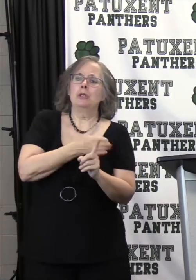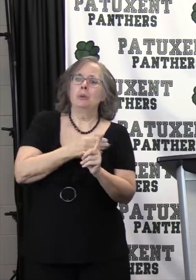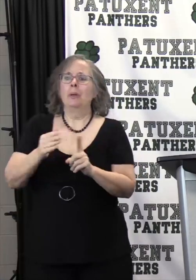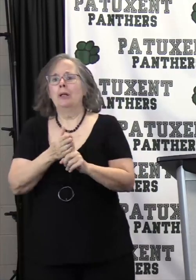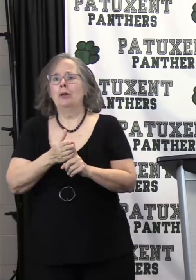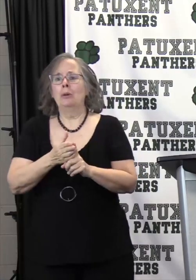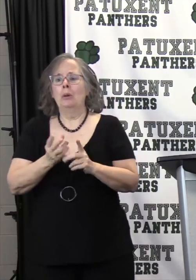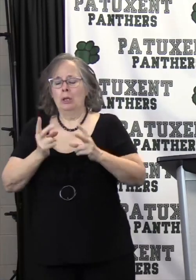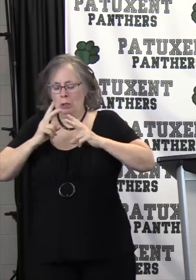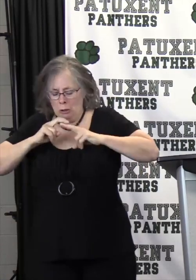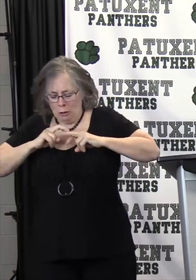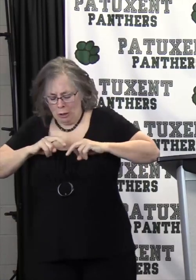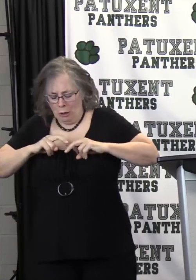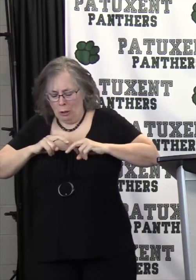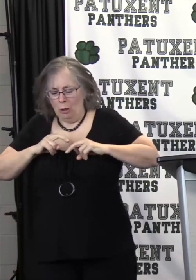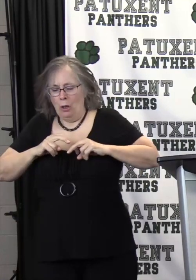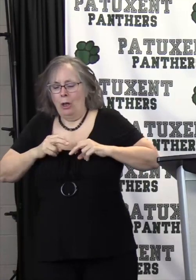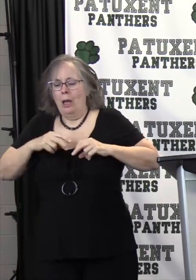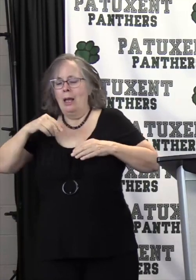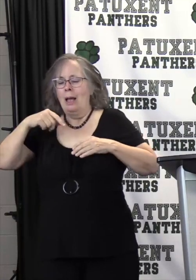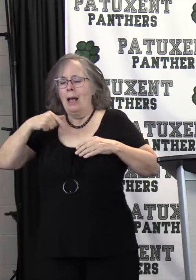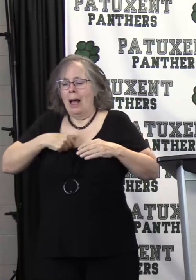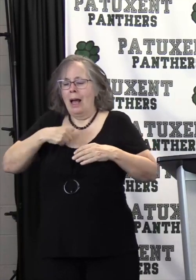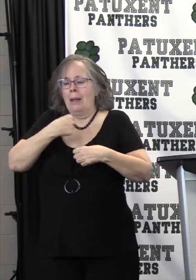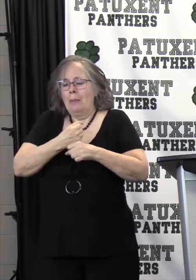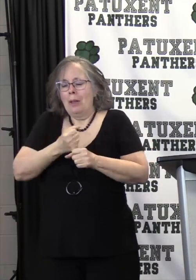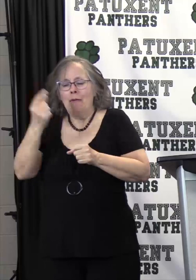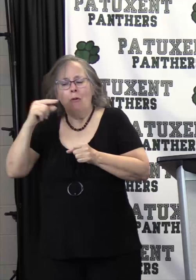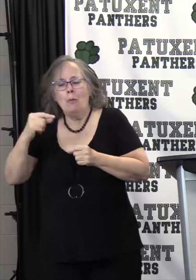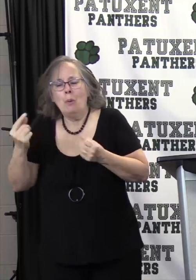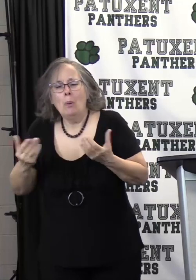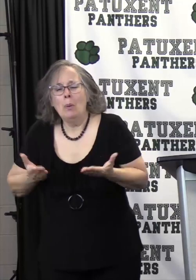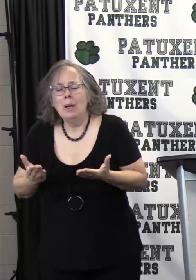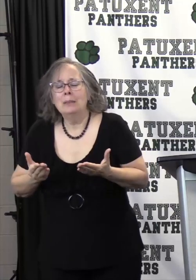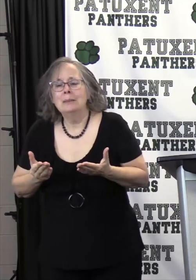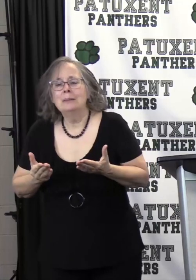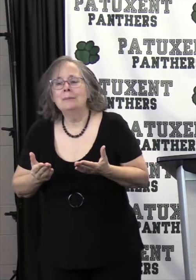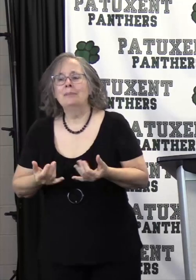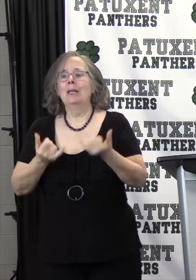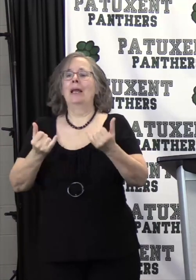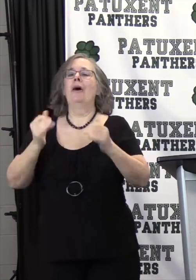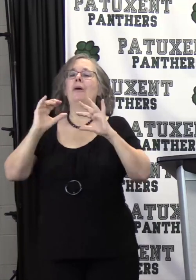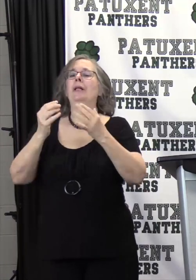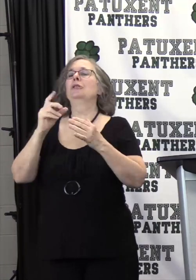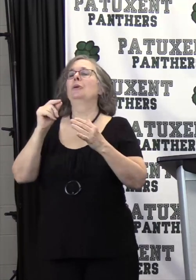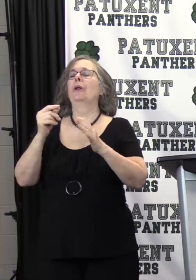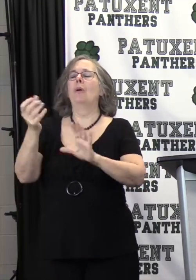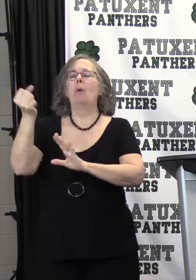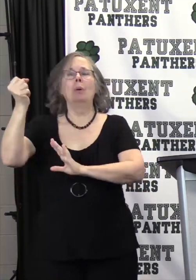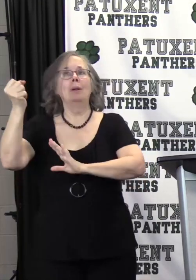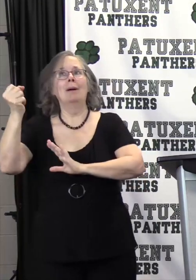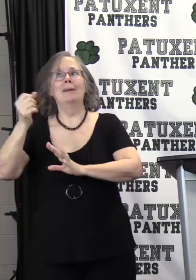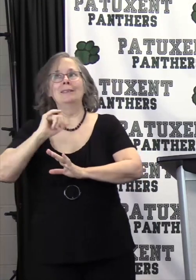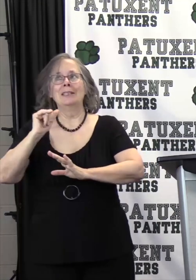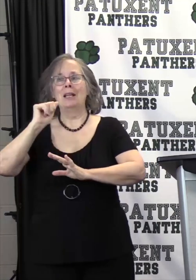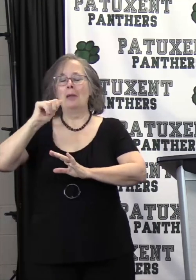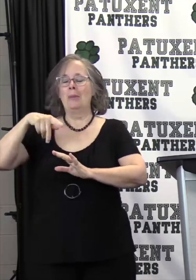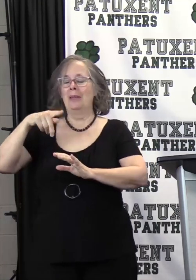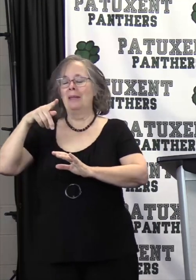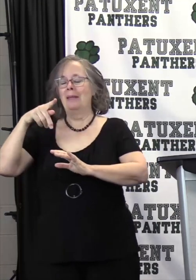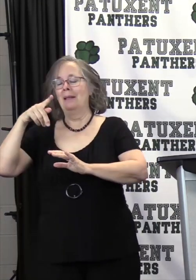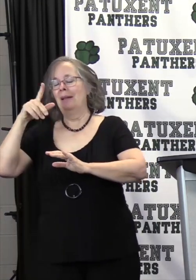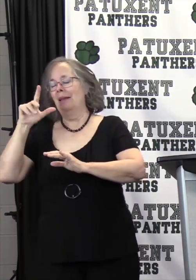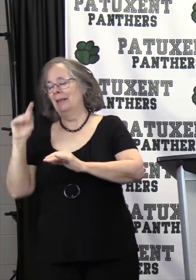yourself and see what you were created for. Now, class of 2020, hold on, because like AP Literature